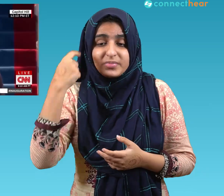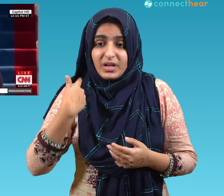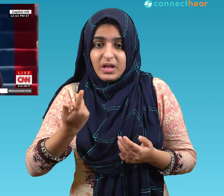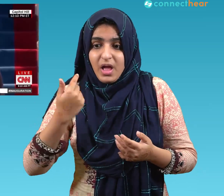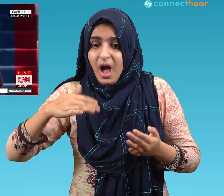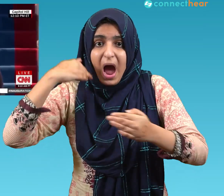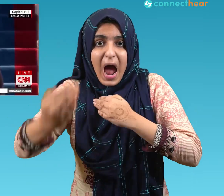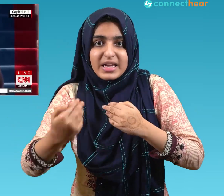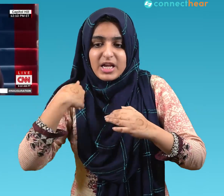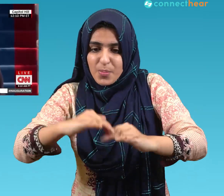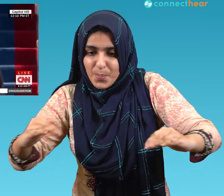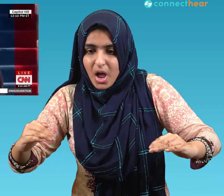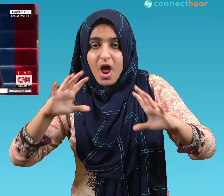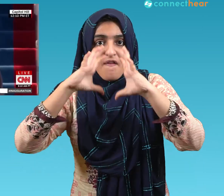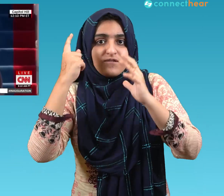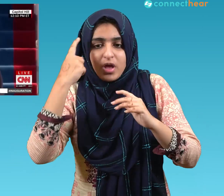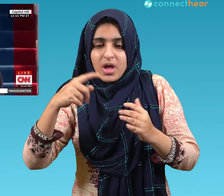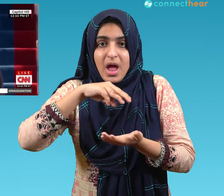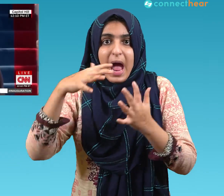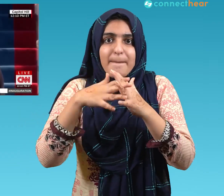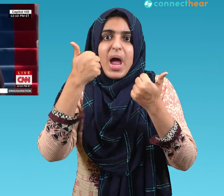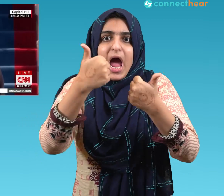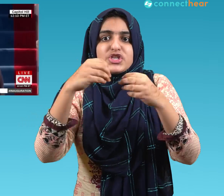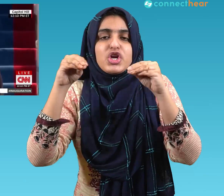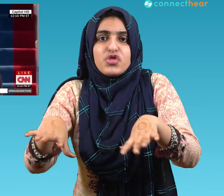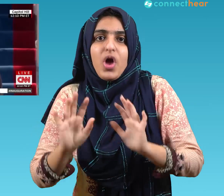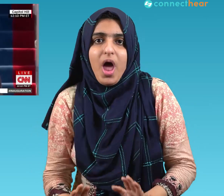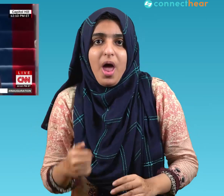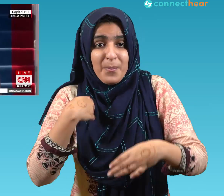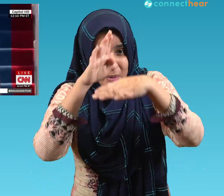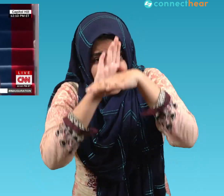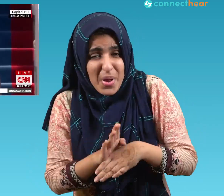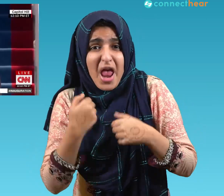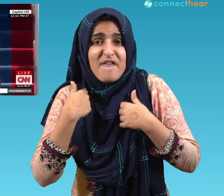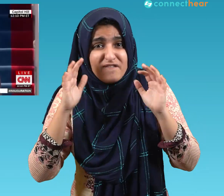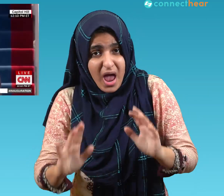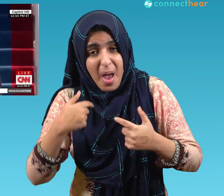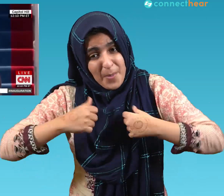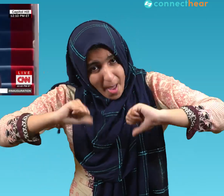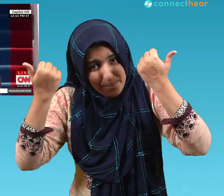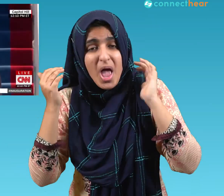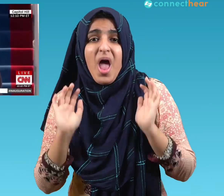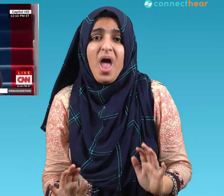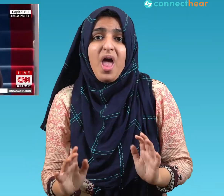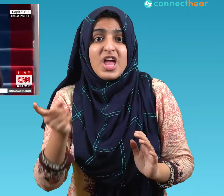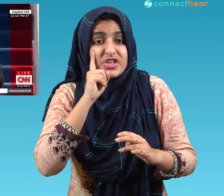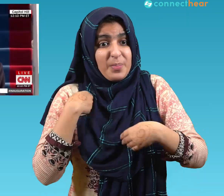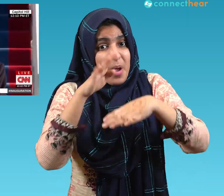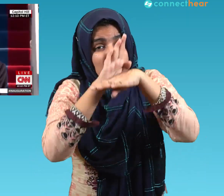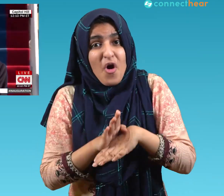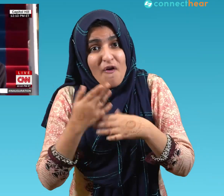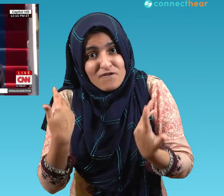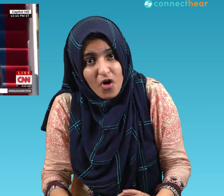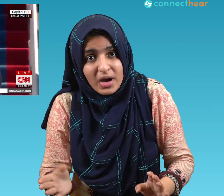children? I believe we must. I'm sure you do as well. I believe we will. And when we do, we'll